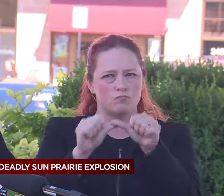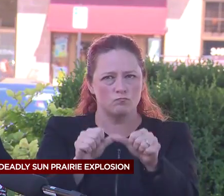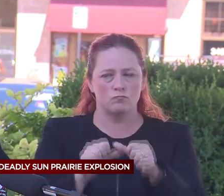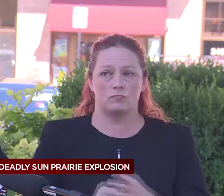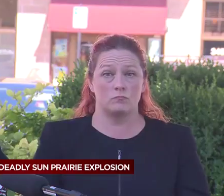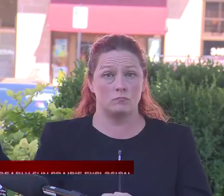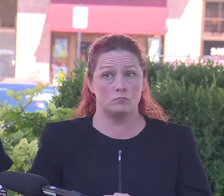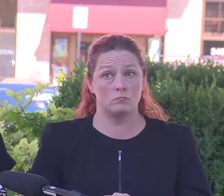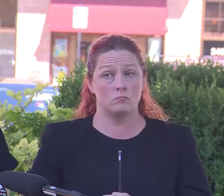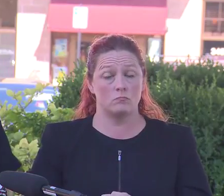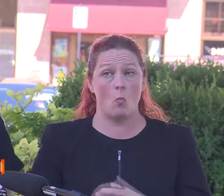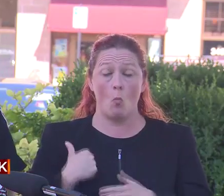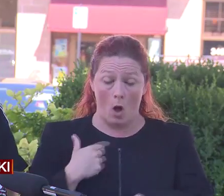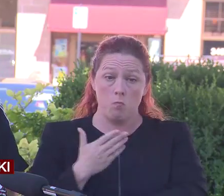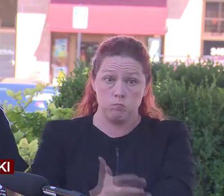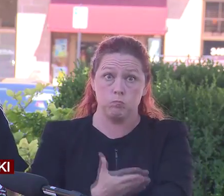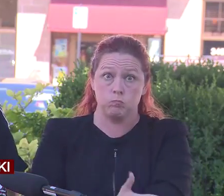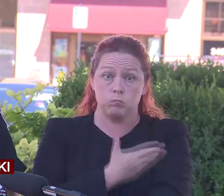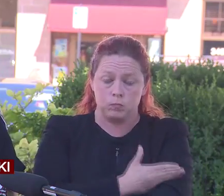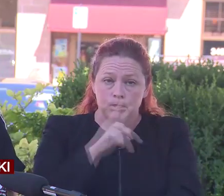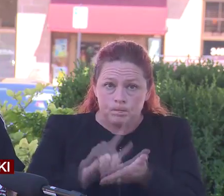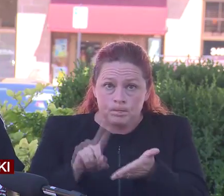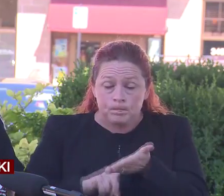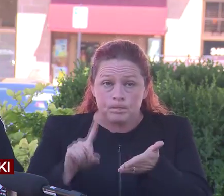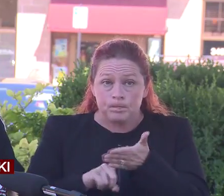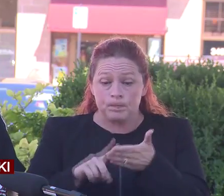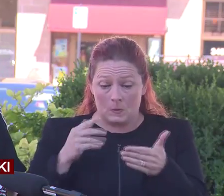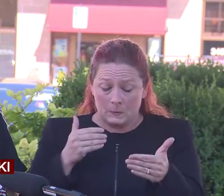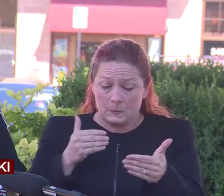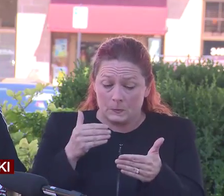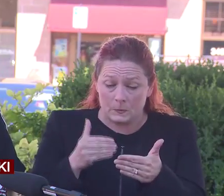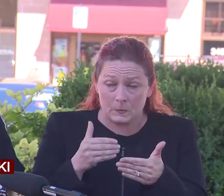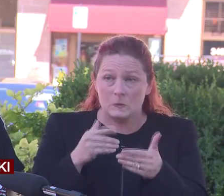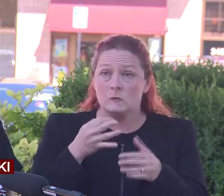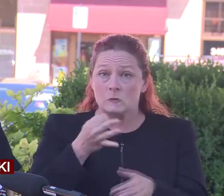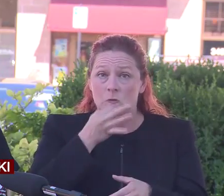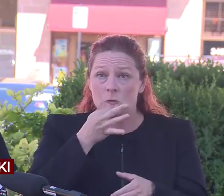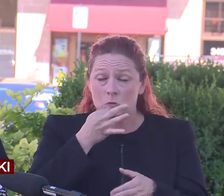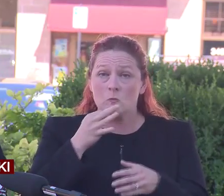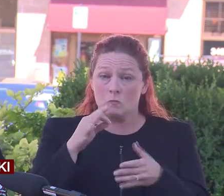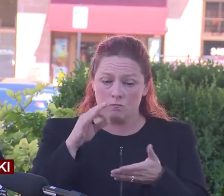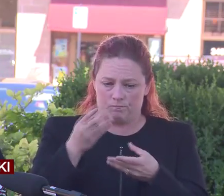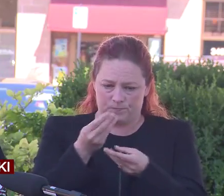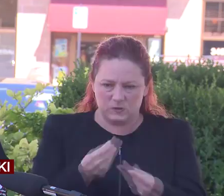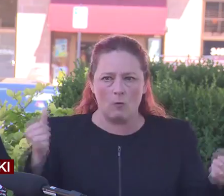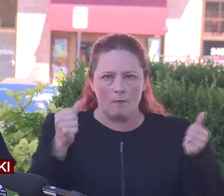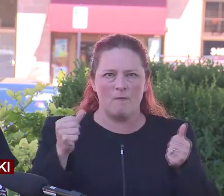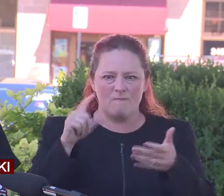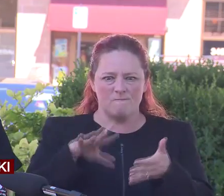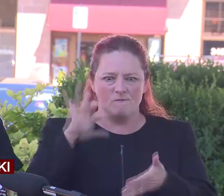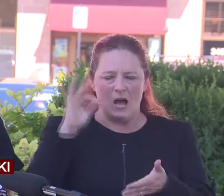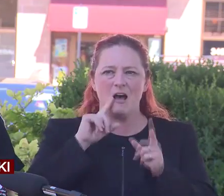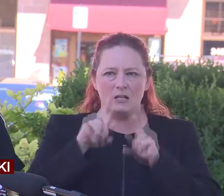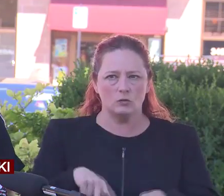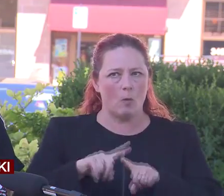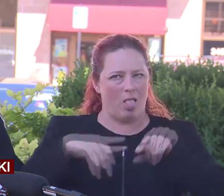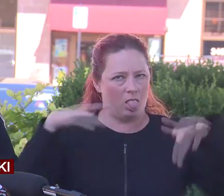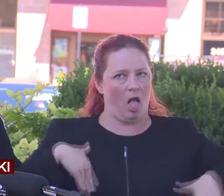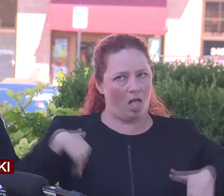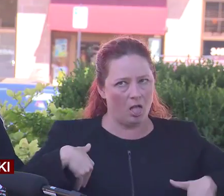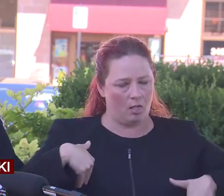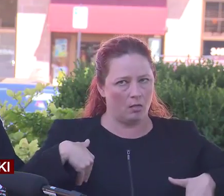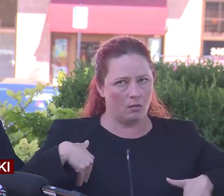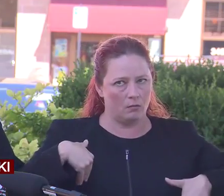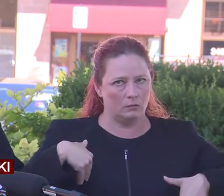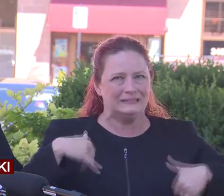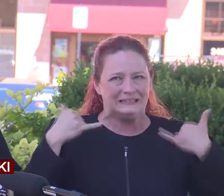have made a lot of progress and we're moving forward, but we're not 100% there yet. All right, so because of